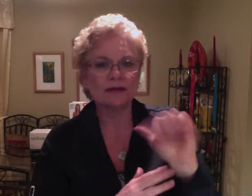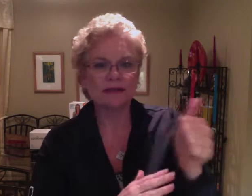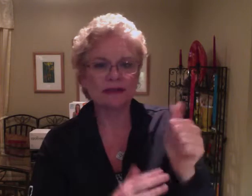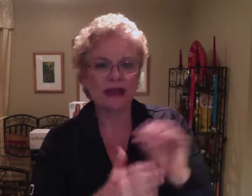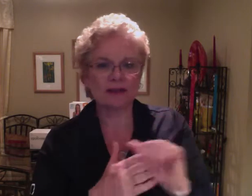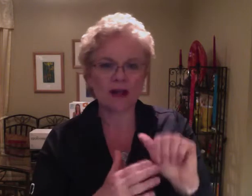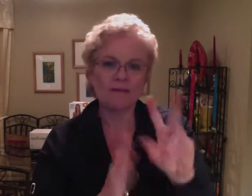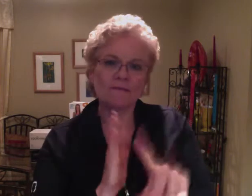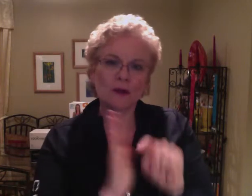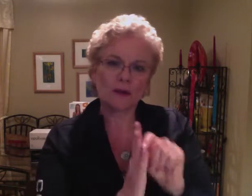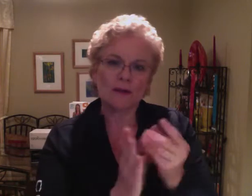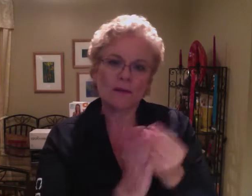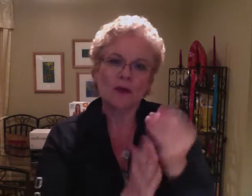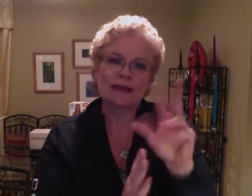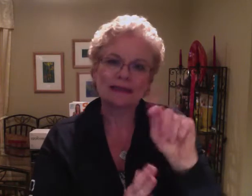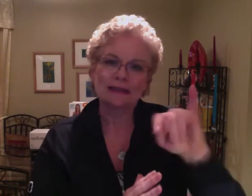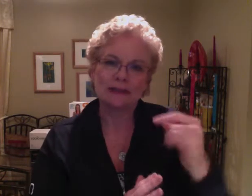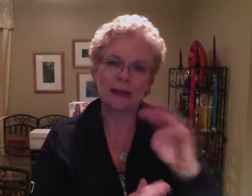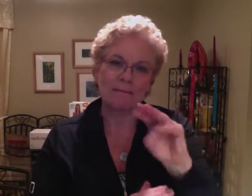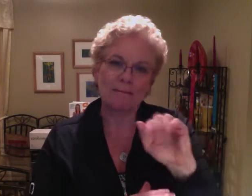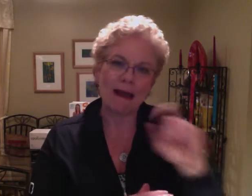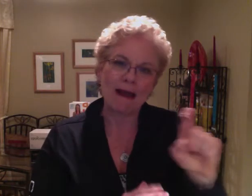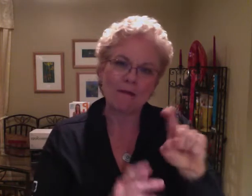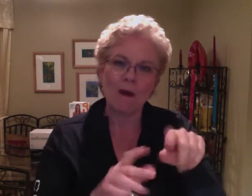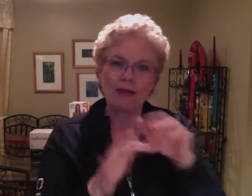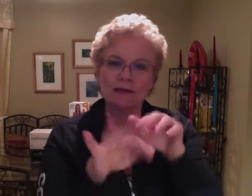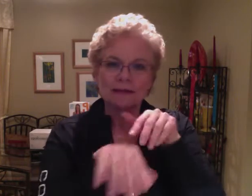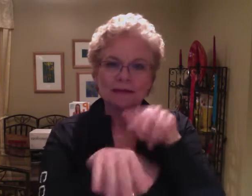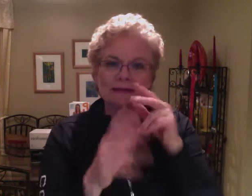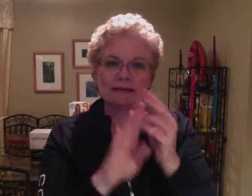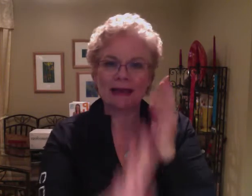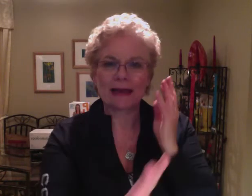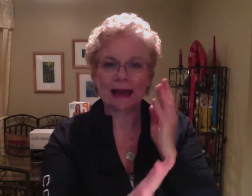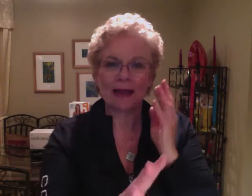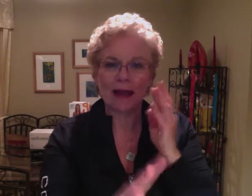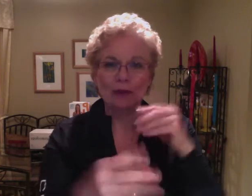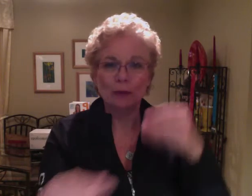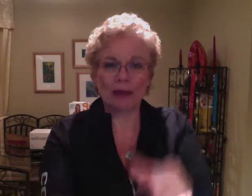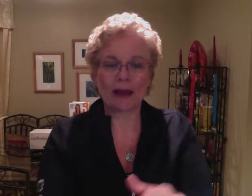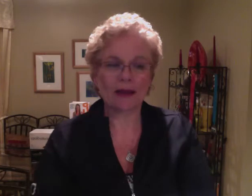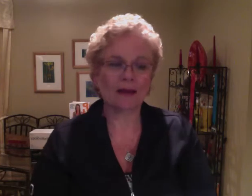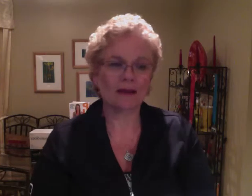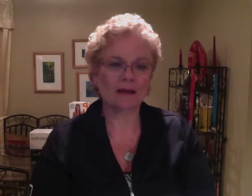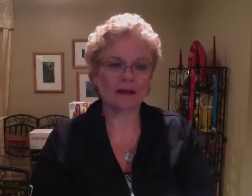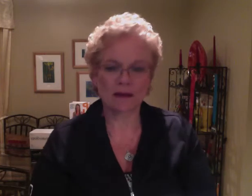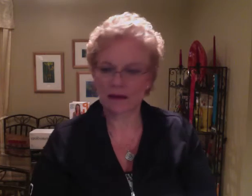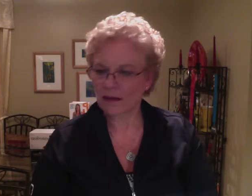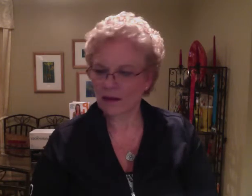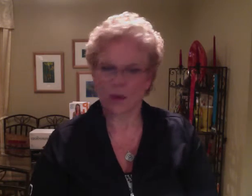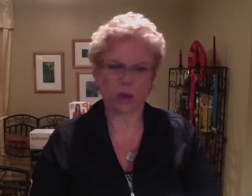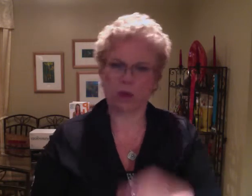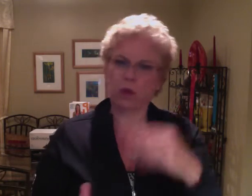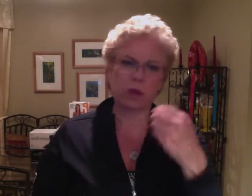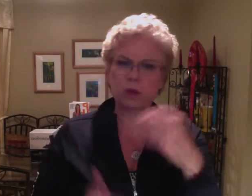TJ Maxx in the line to go back out and pay. And they're like, oh, well, that's too expensive. And you simply say,